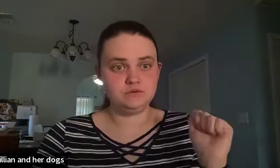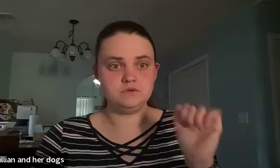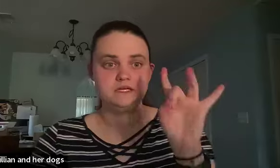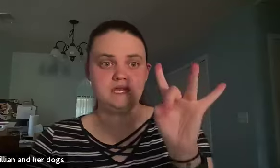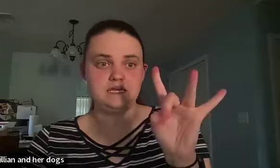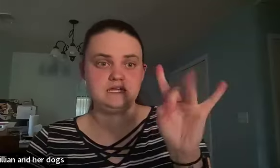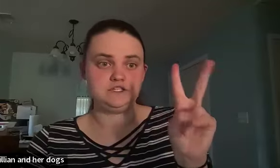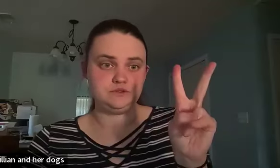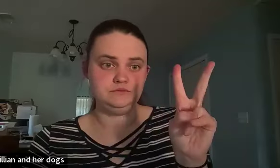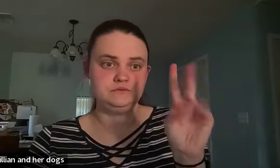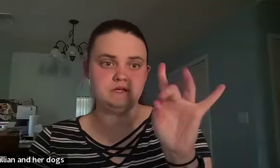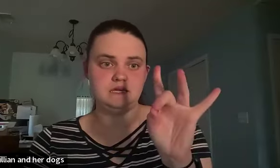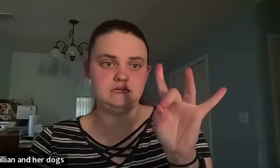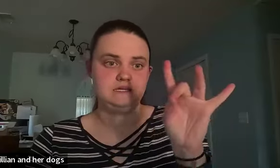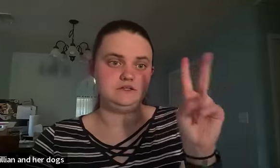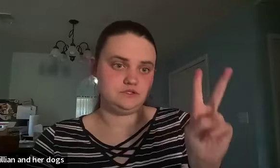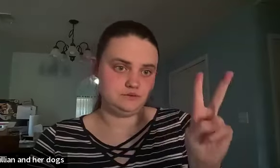82 would be 82, 82,